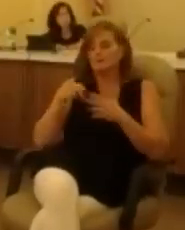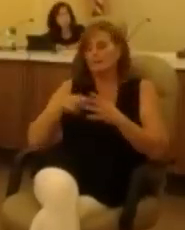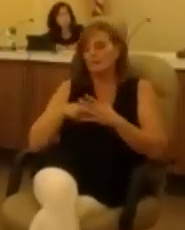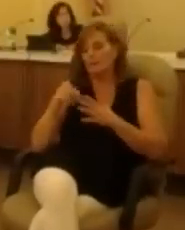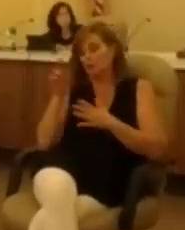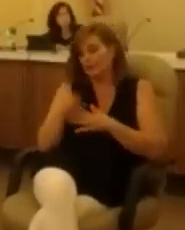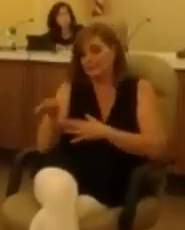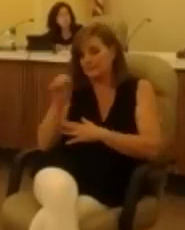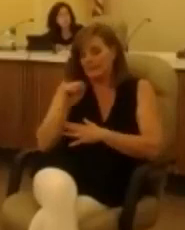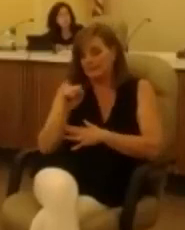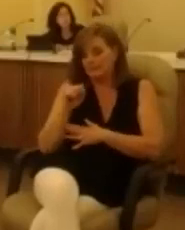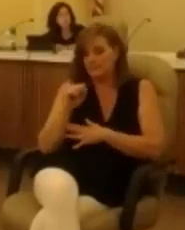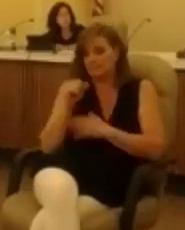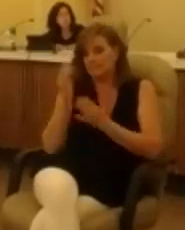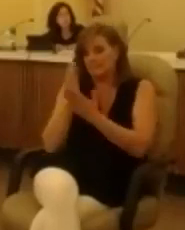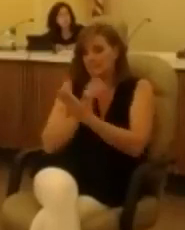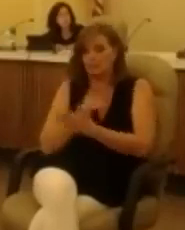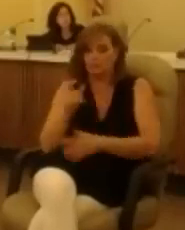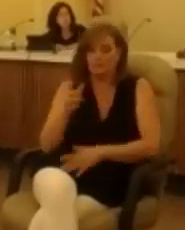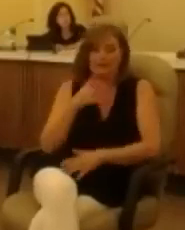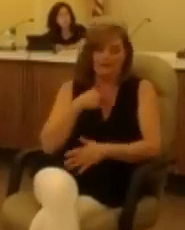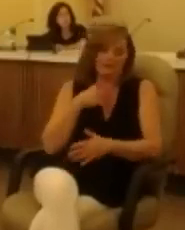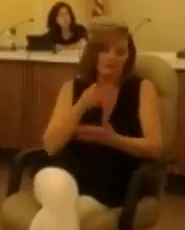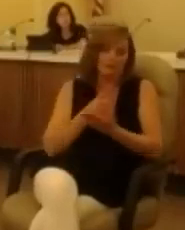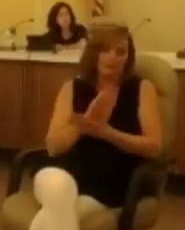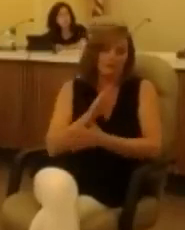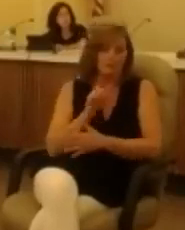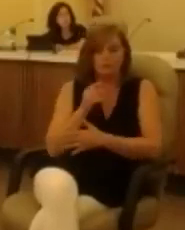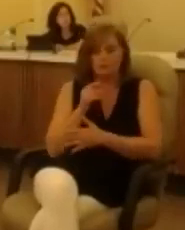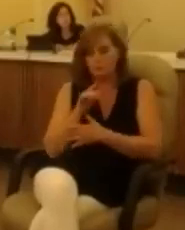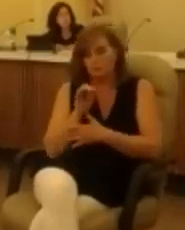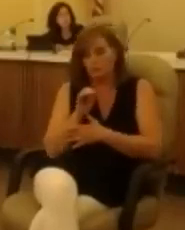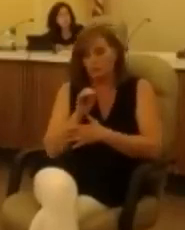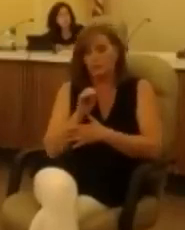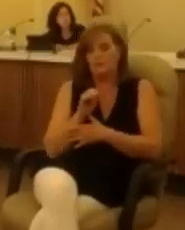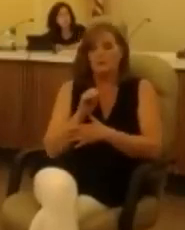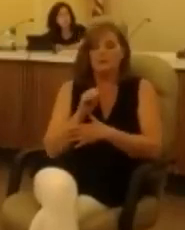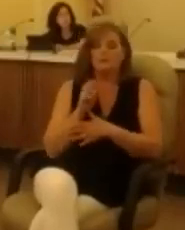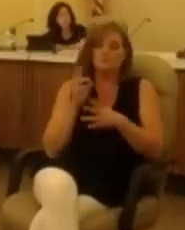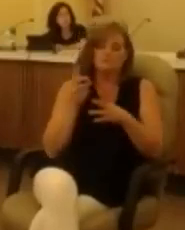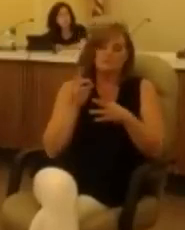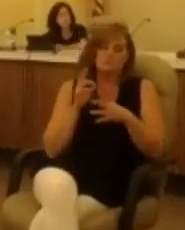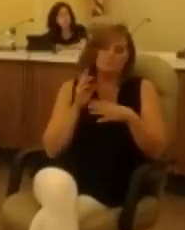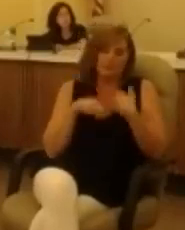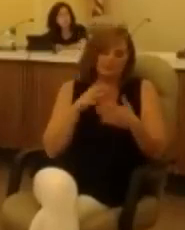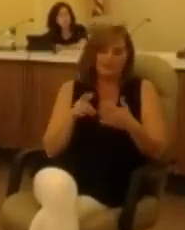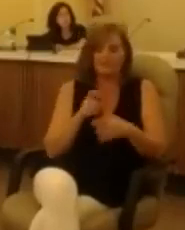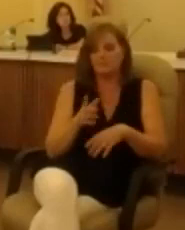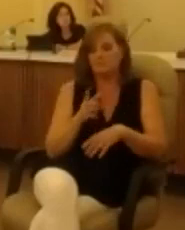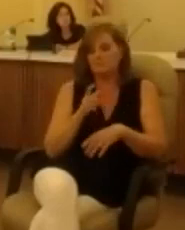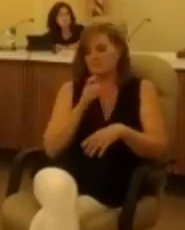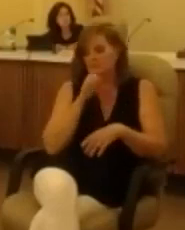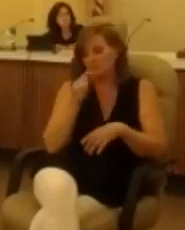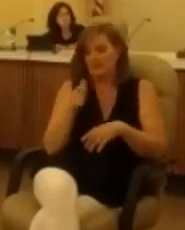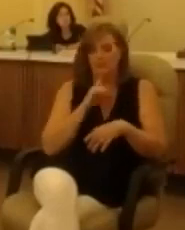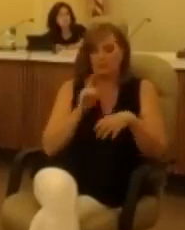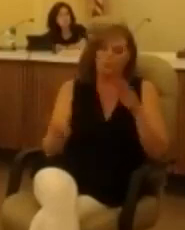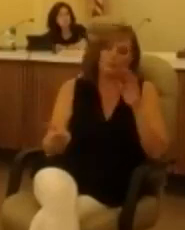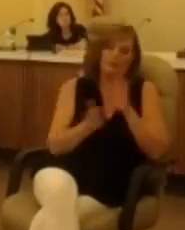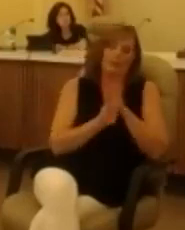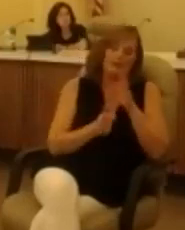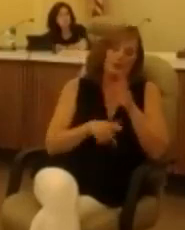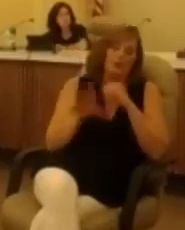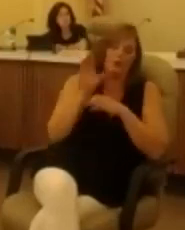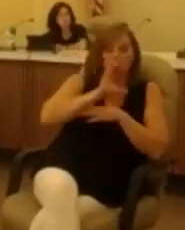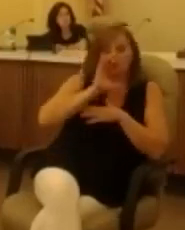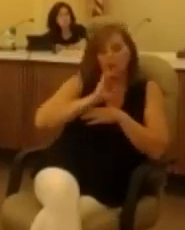have right to due process. You have a right to, you know, no illegal search and seizure, a